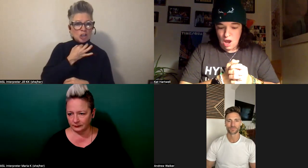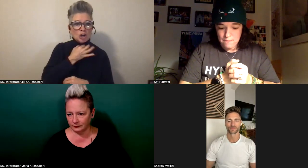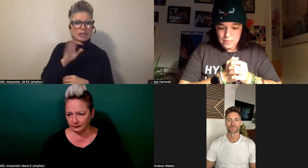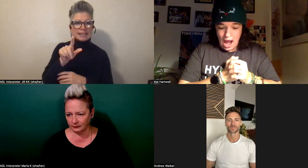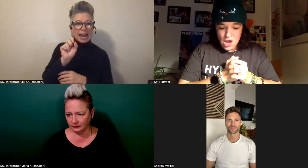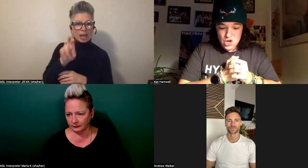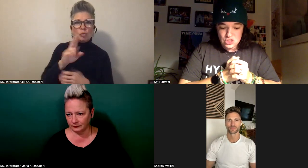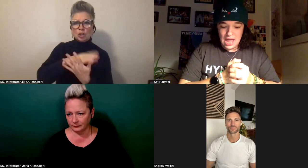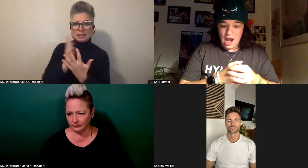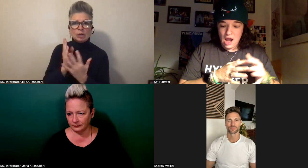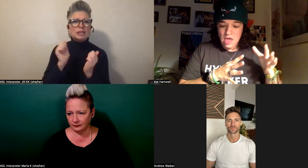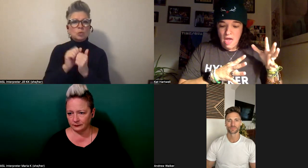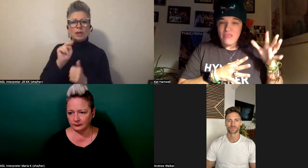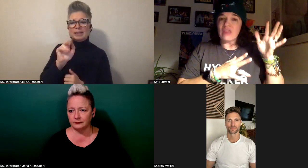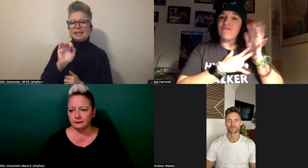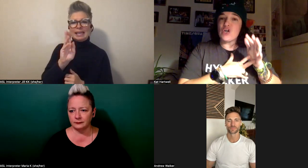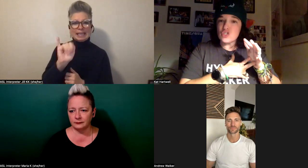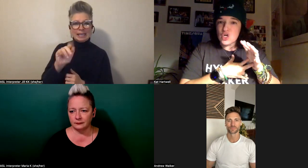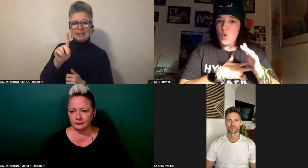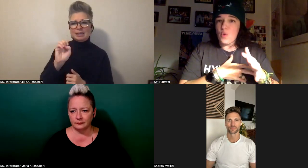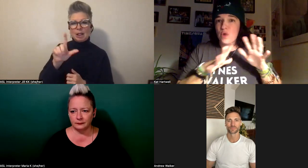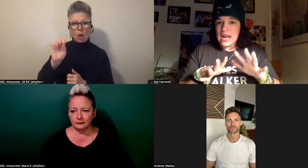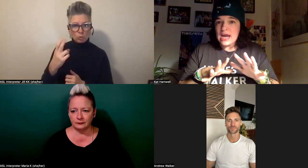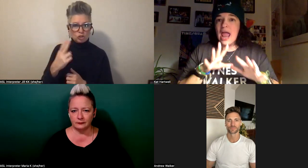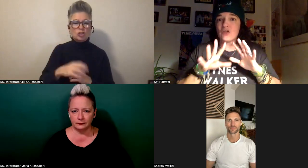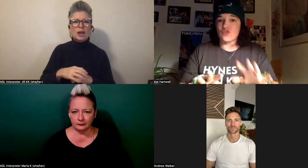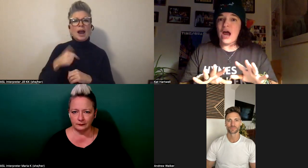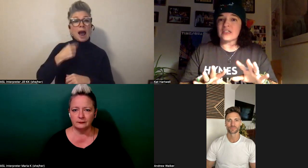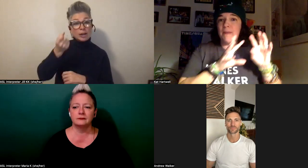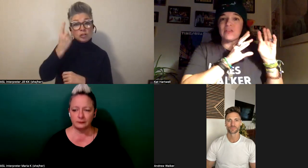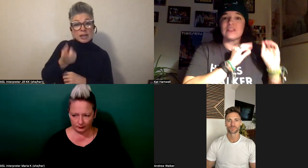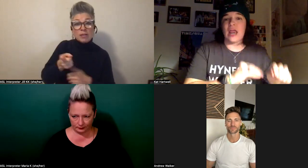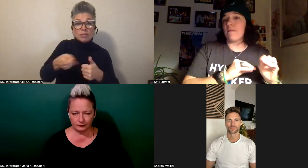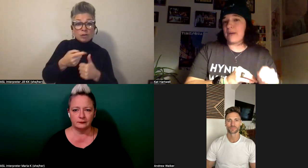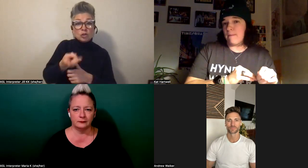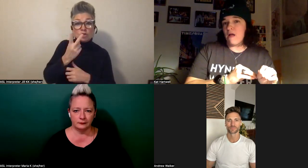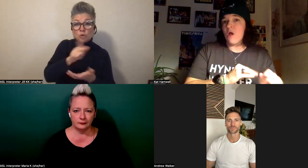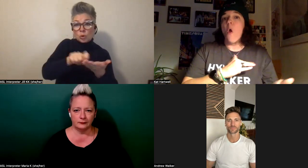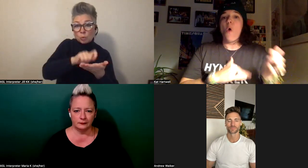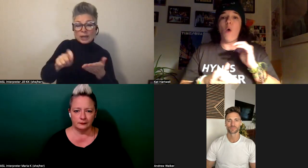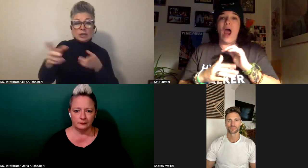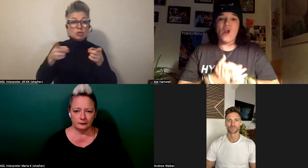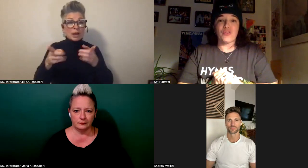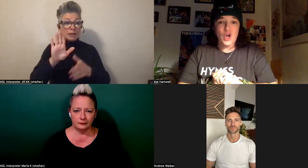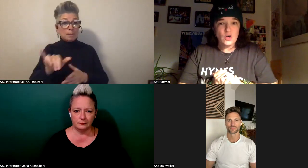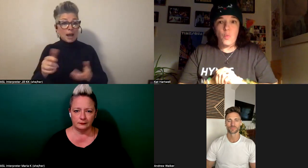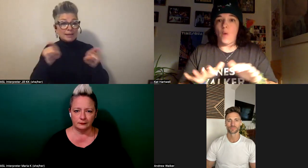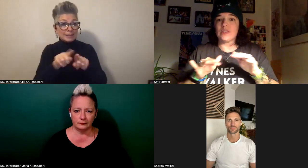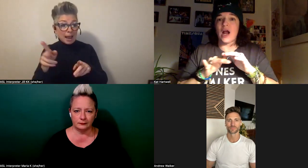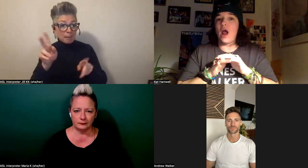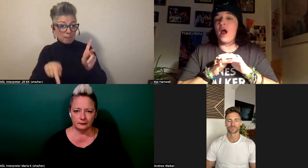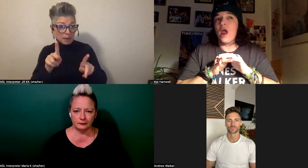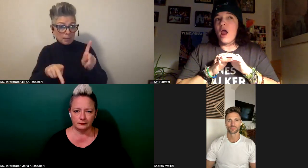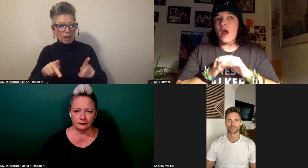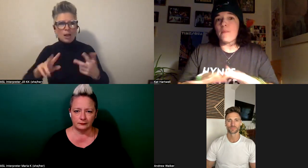DeLoach. I understand that the first two were written and directed by the same people, while the third one